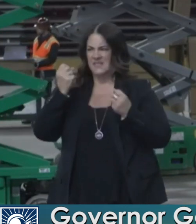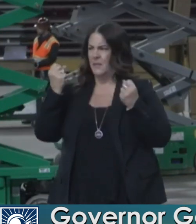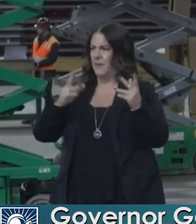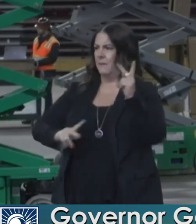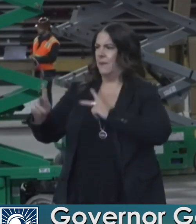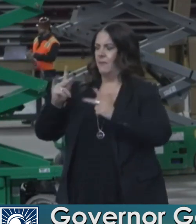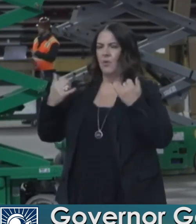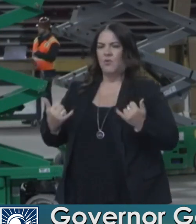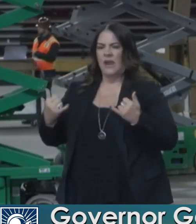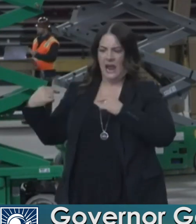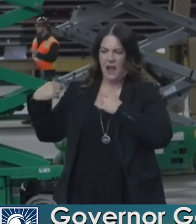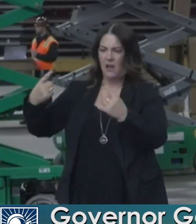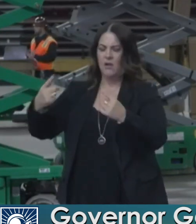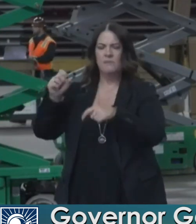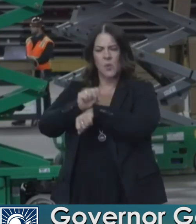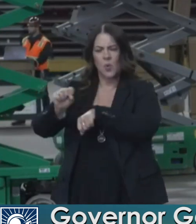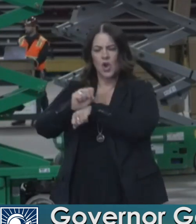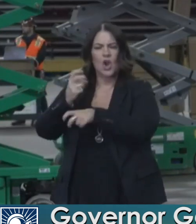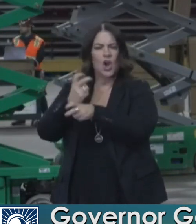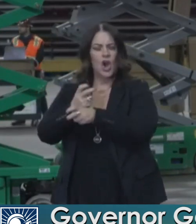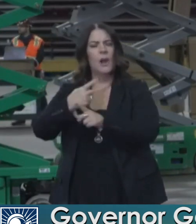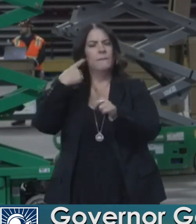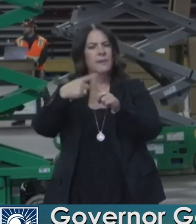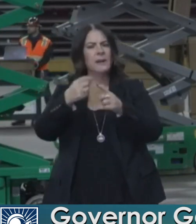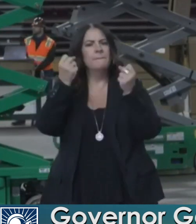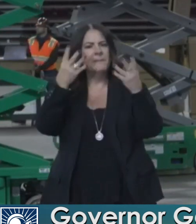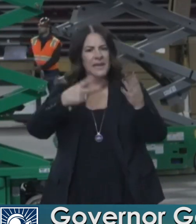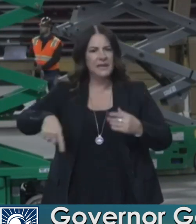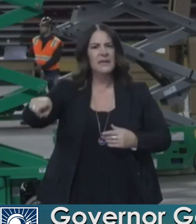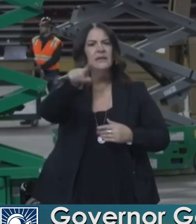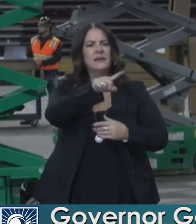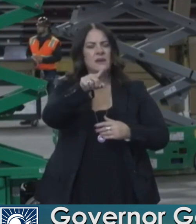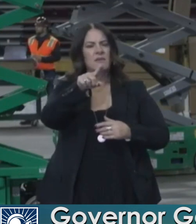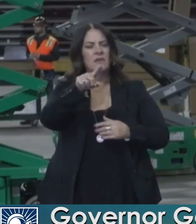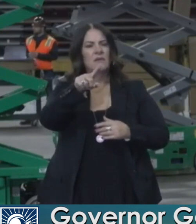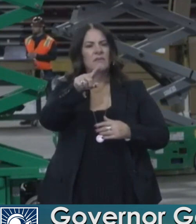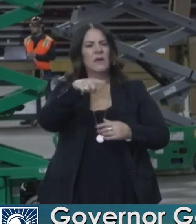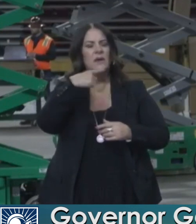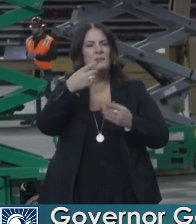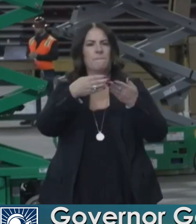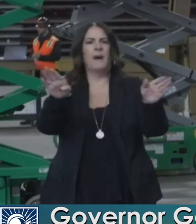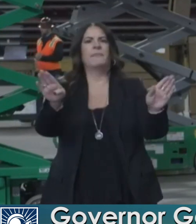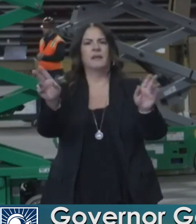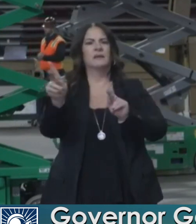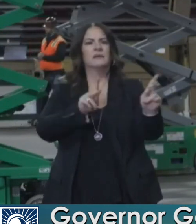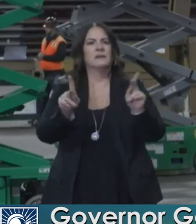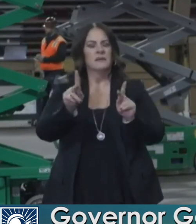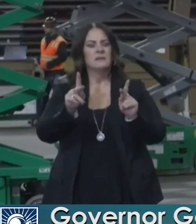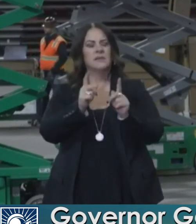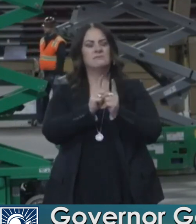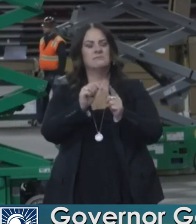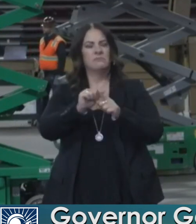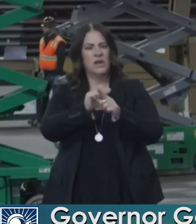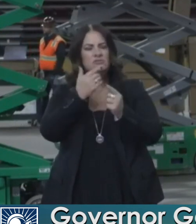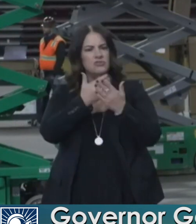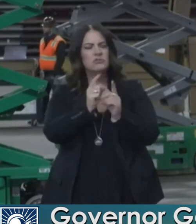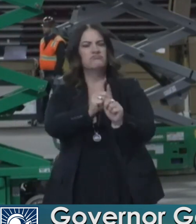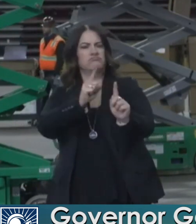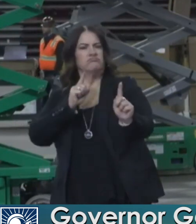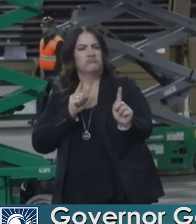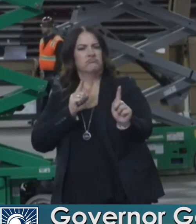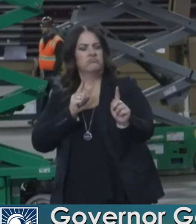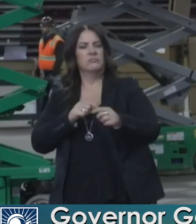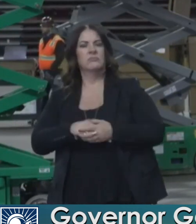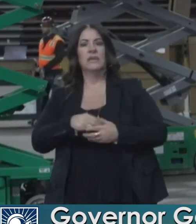individuals that continue to practice appropriate physical distancing. If we change our behaviors, the model